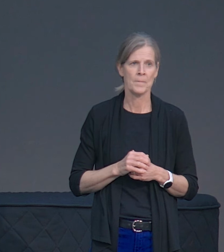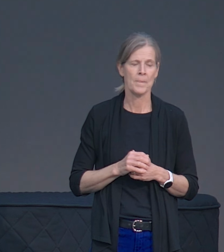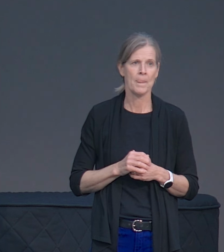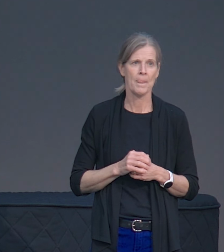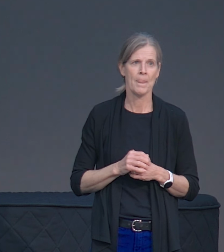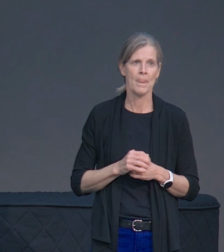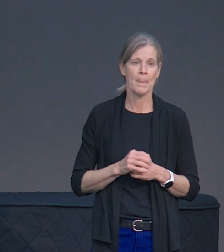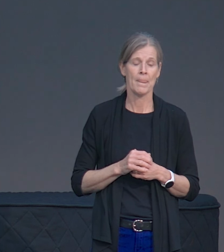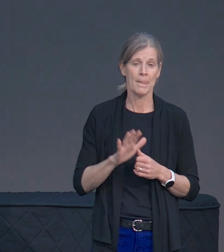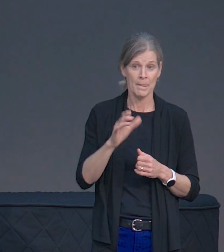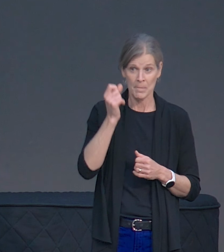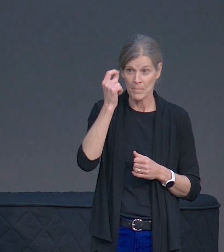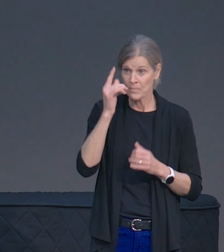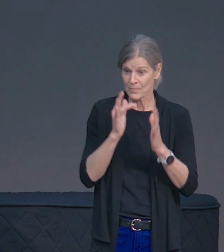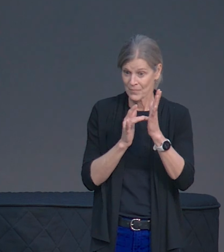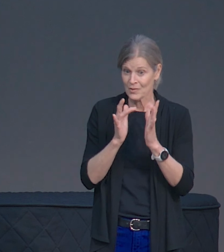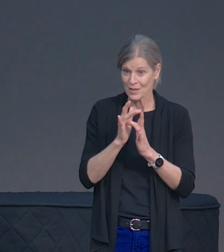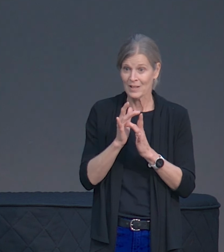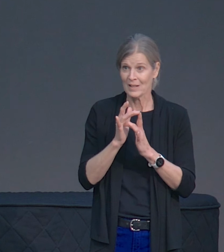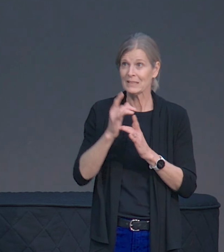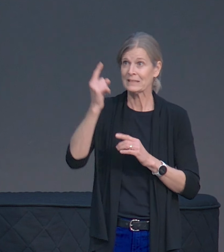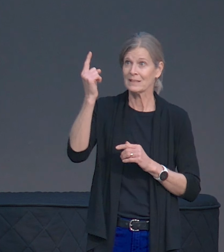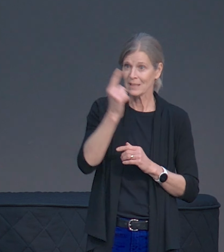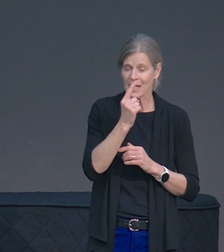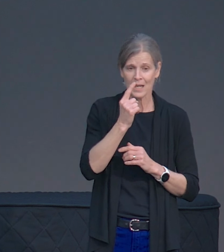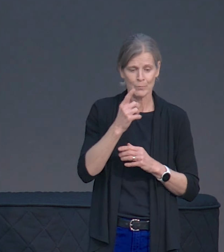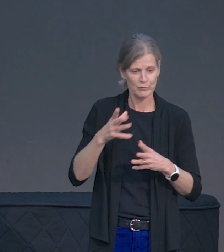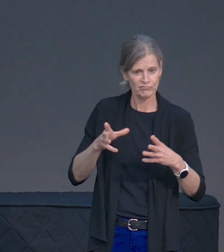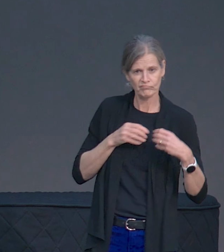You See Jesus Came To Take The Wrath Of God